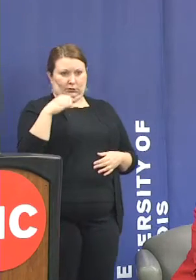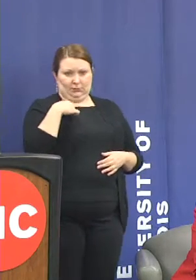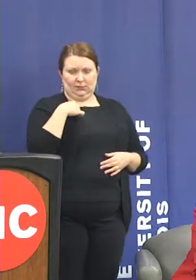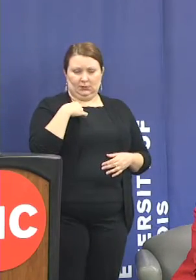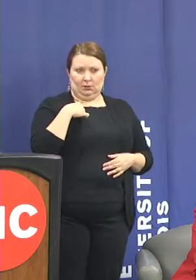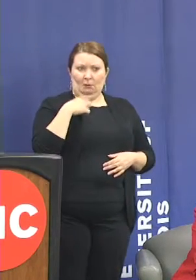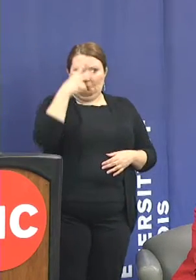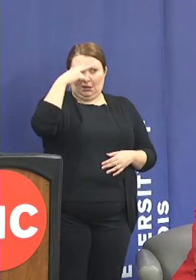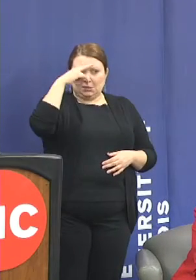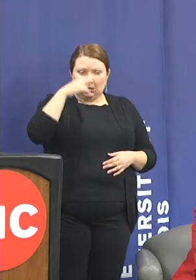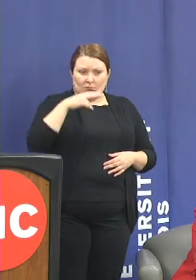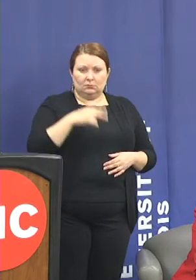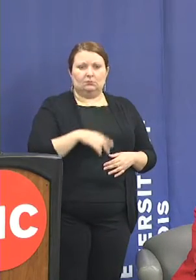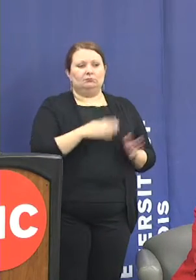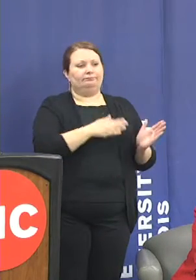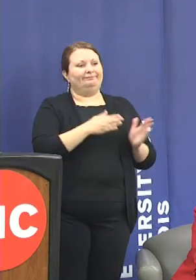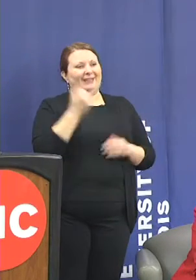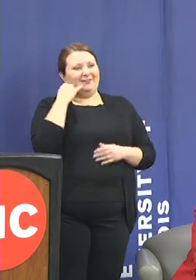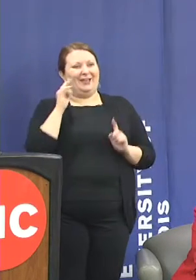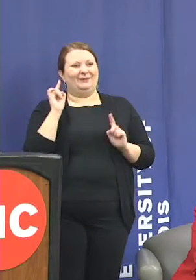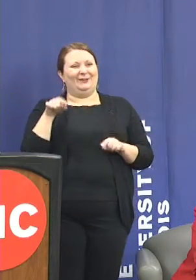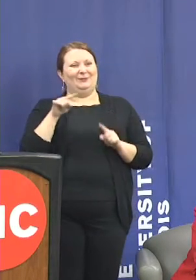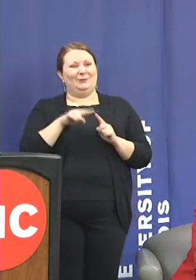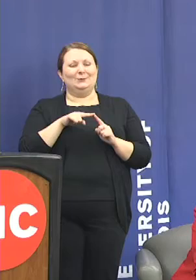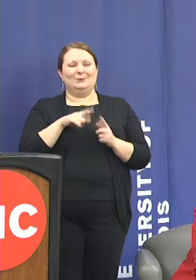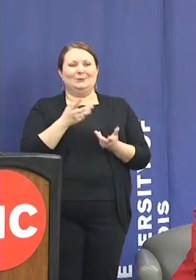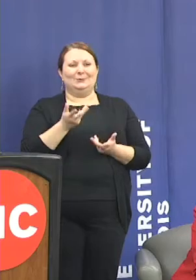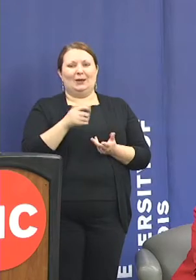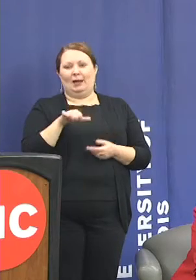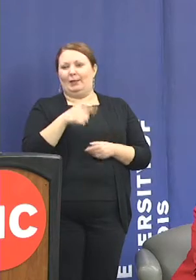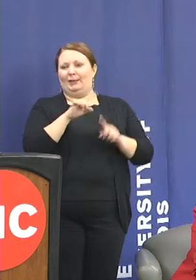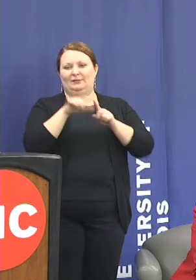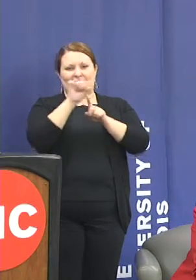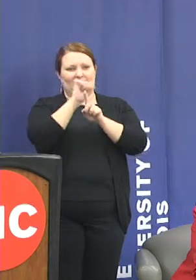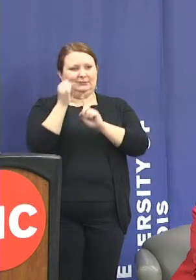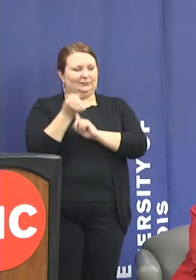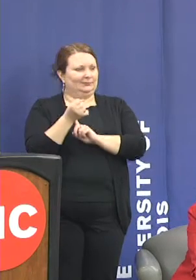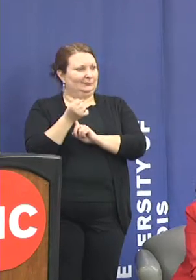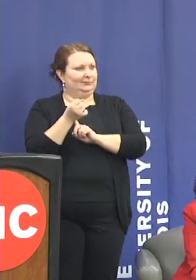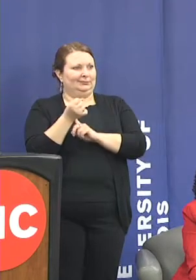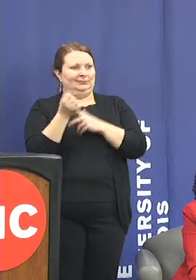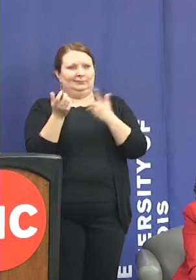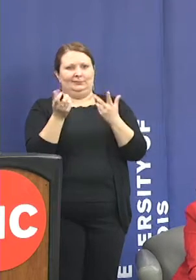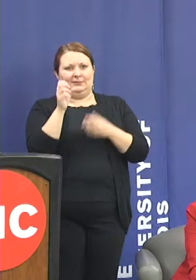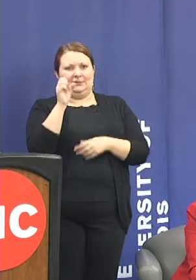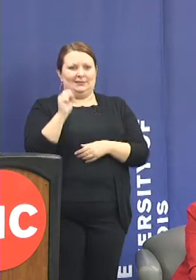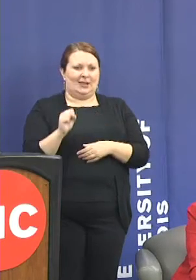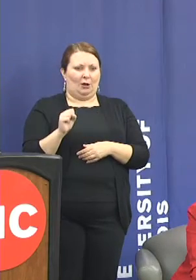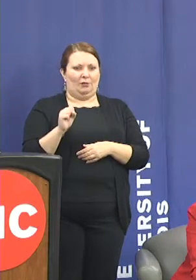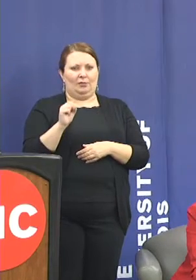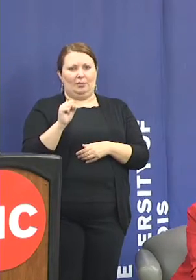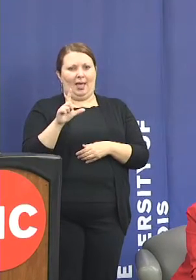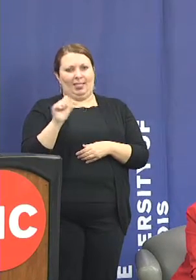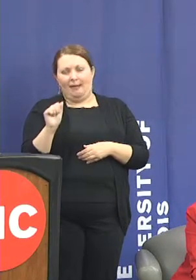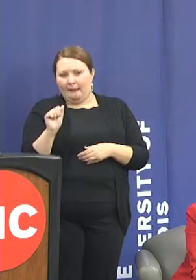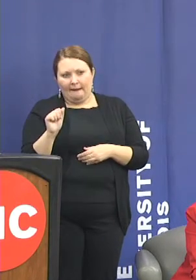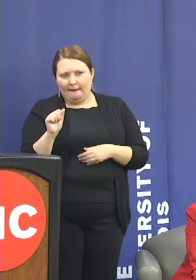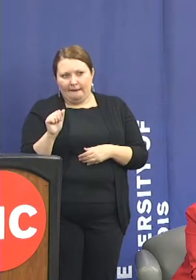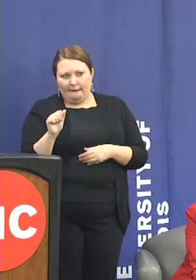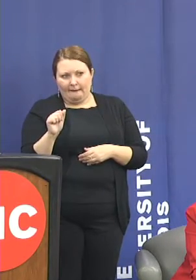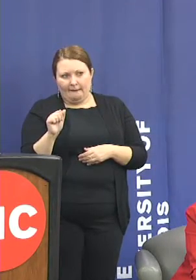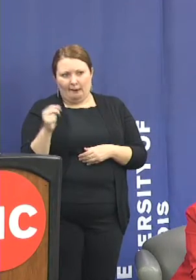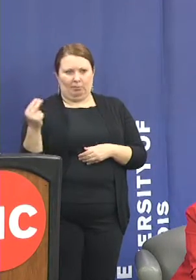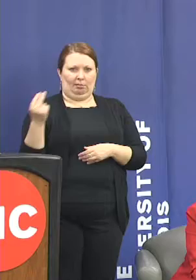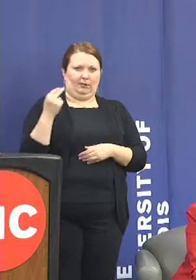me as Mexican. If I were to be in another context in Southside LA, or I